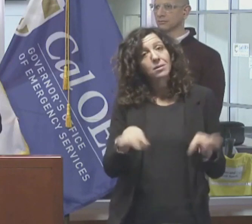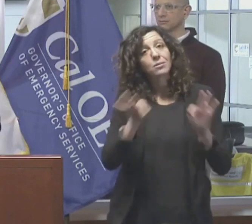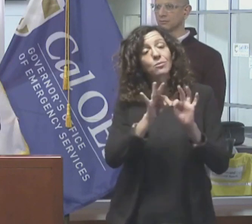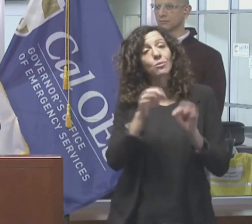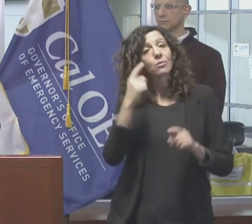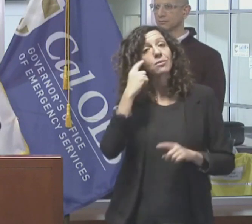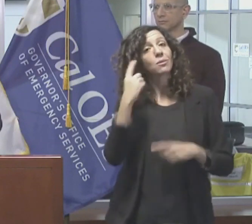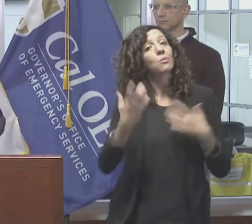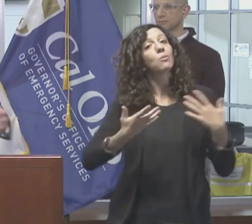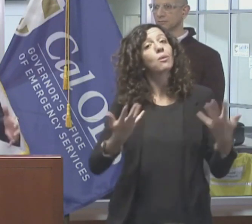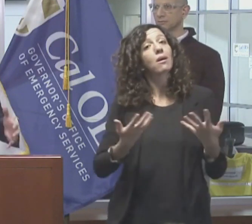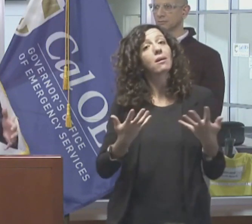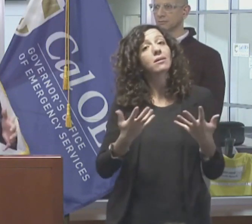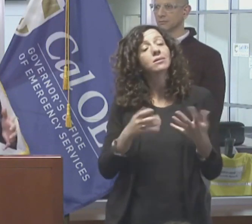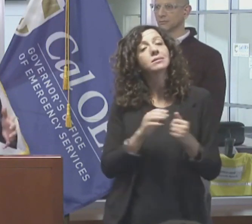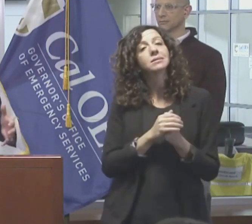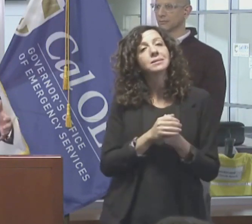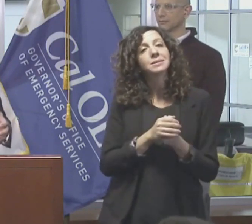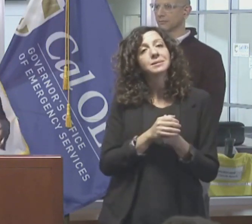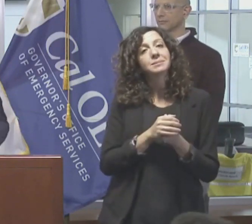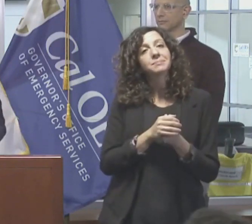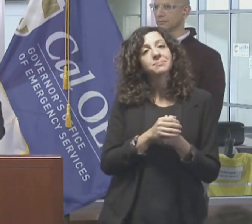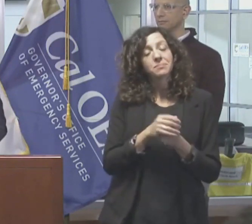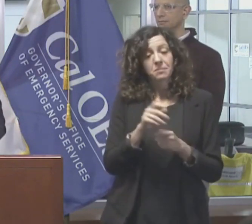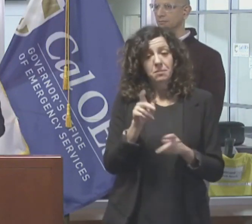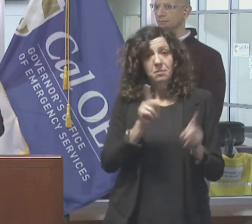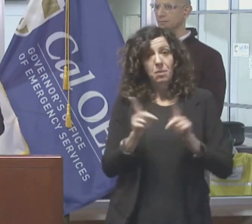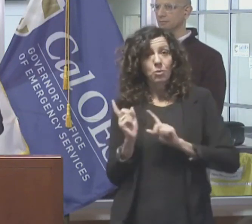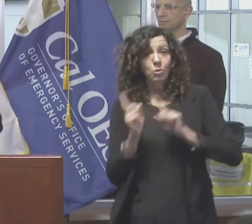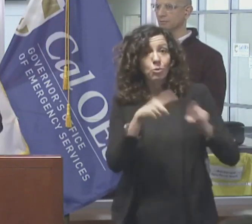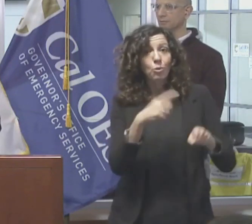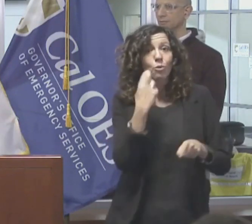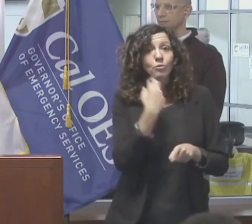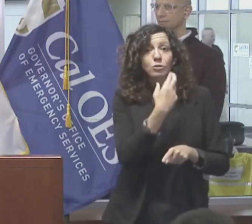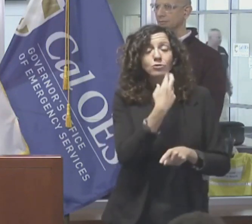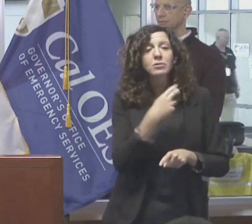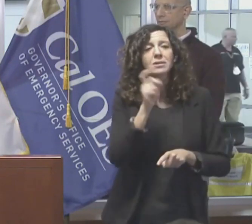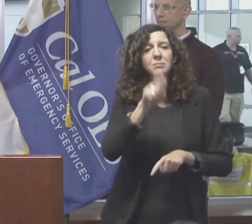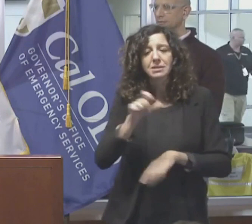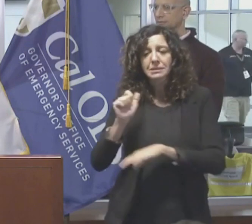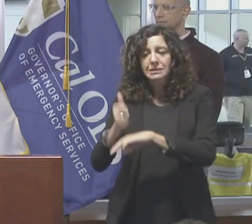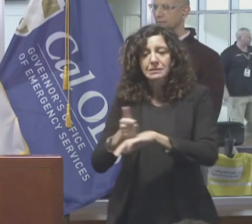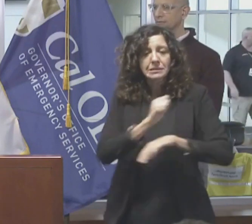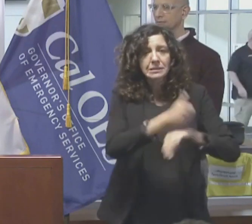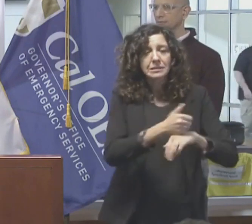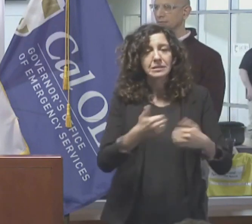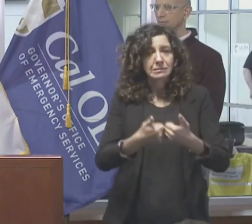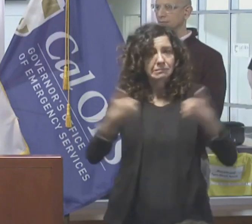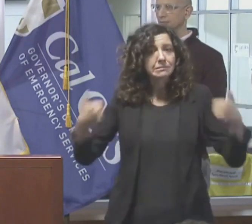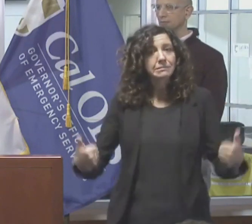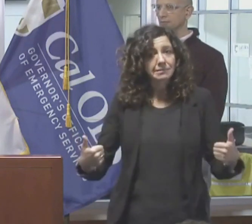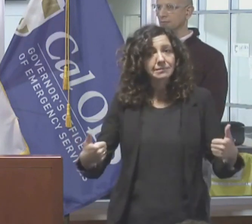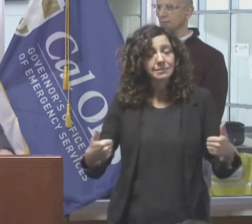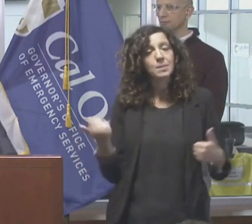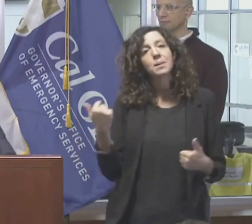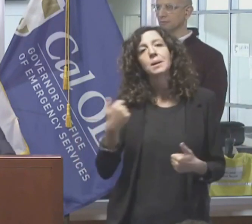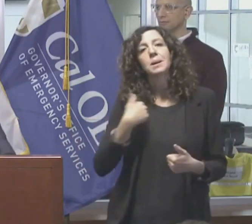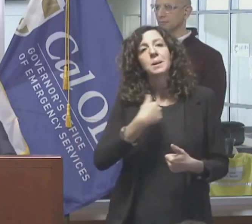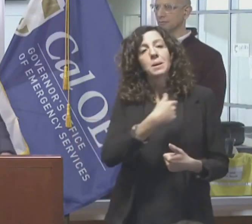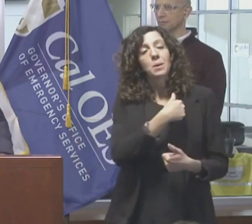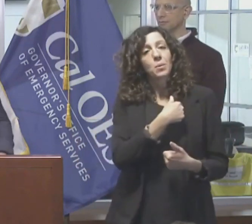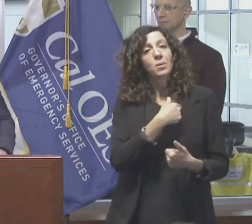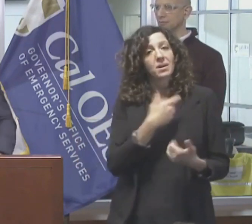to socially distance patrons within these establishments. And as a consequence, we are